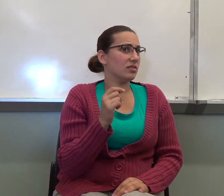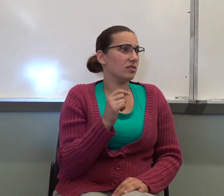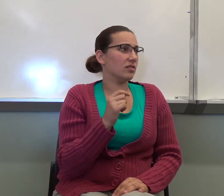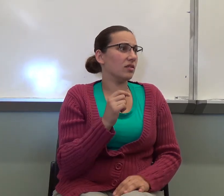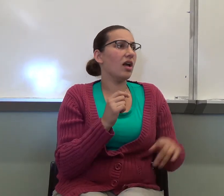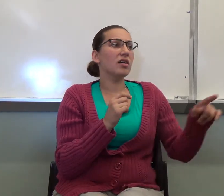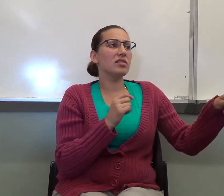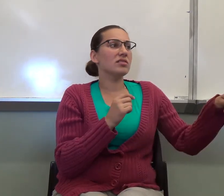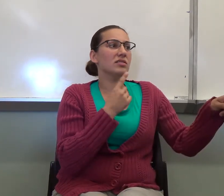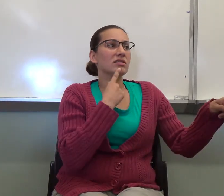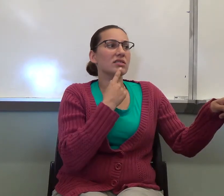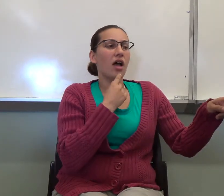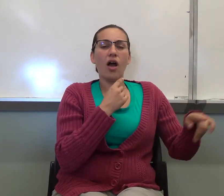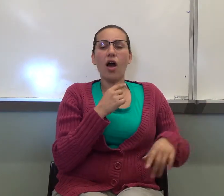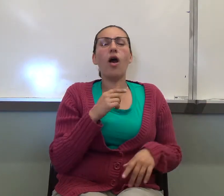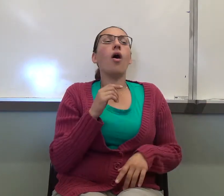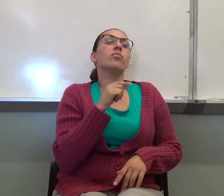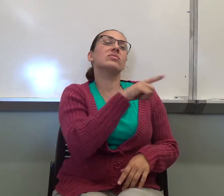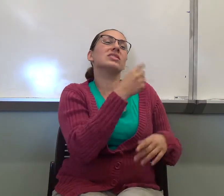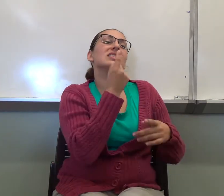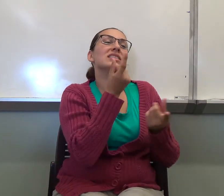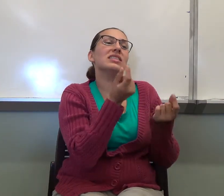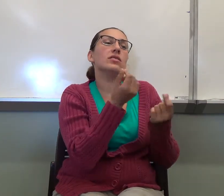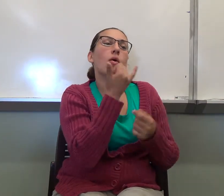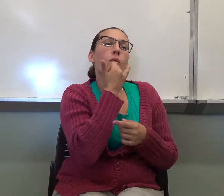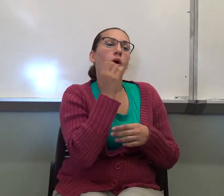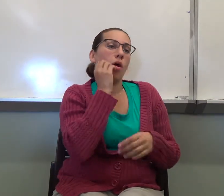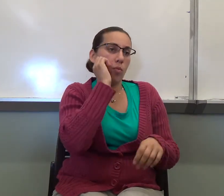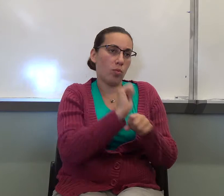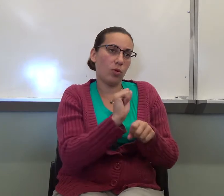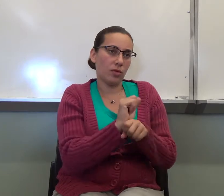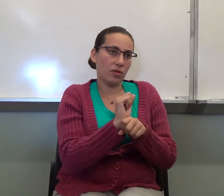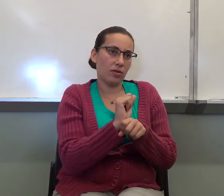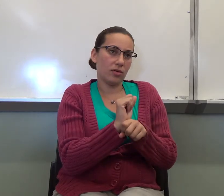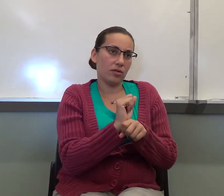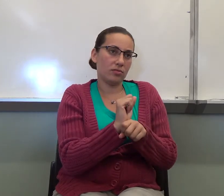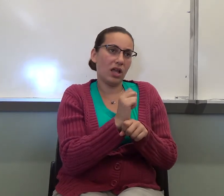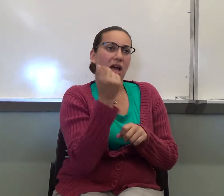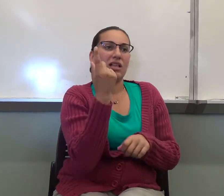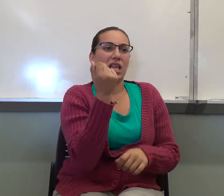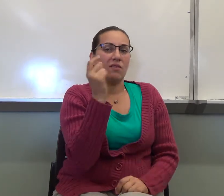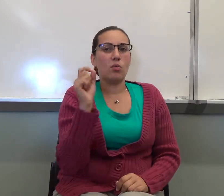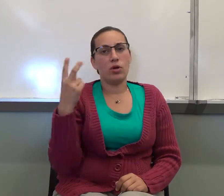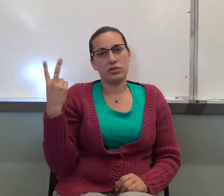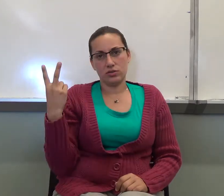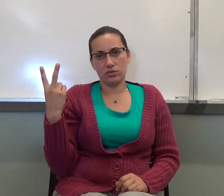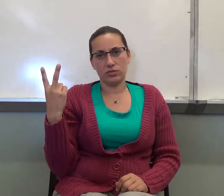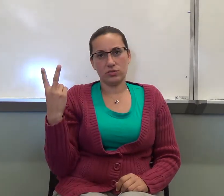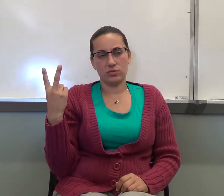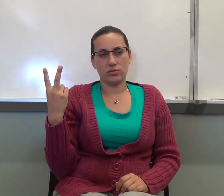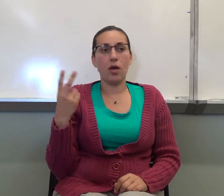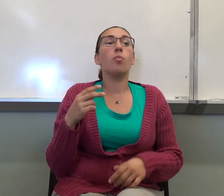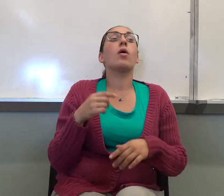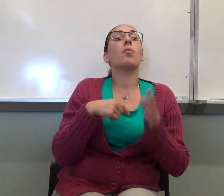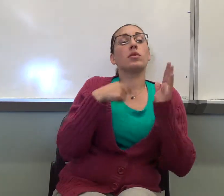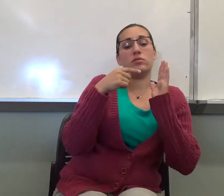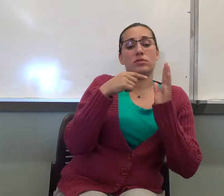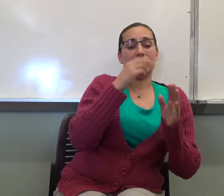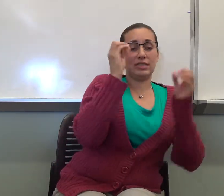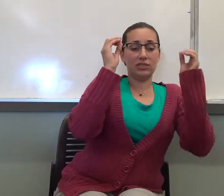it was so hard. Yeah, really. So, we're going to do it today. Yeah, that